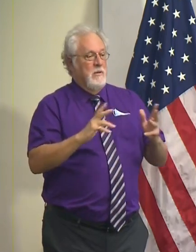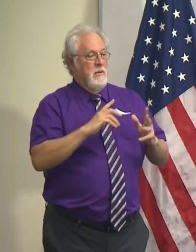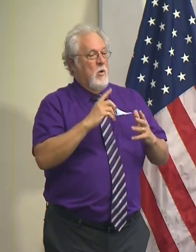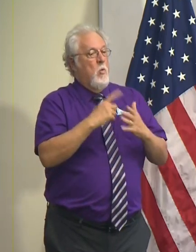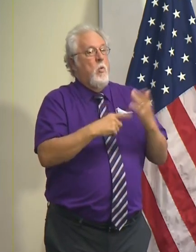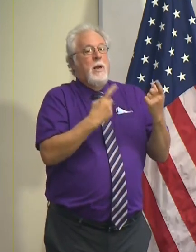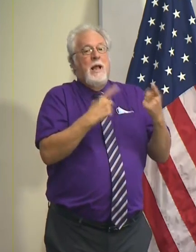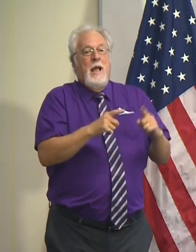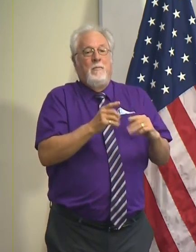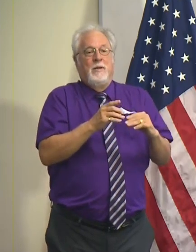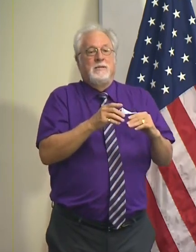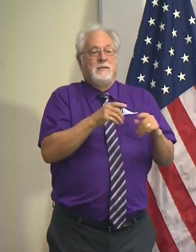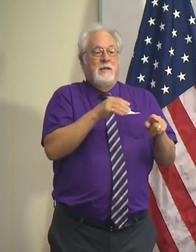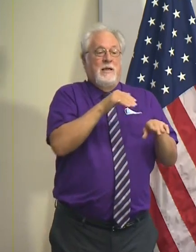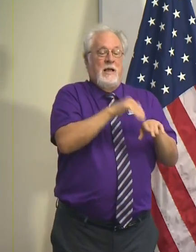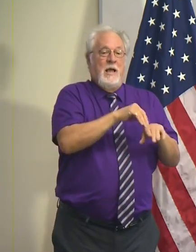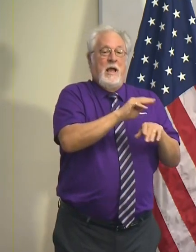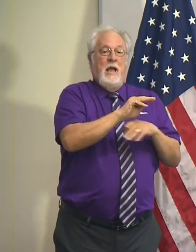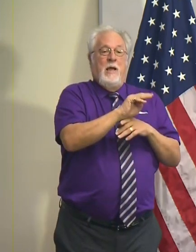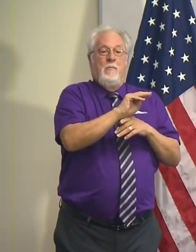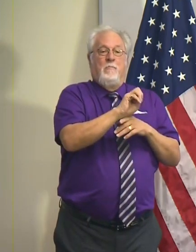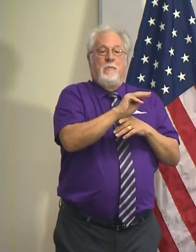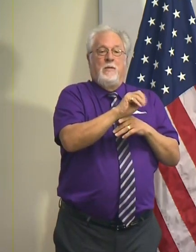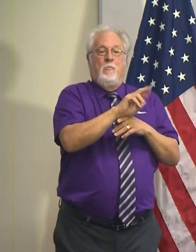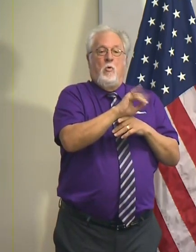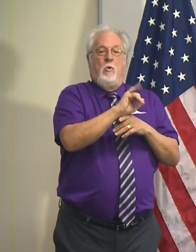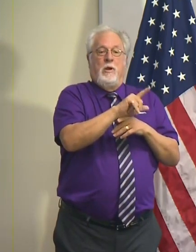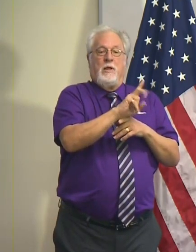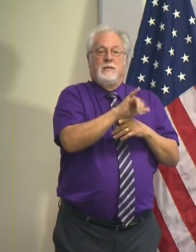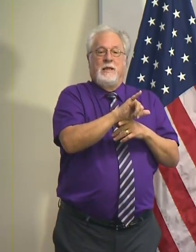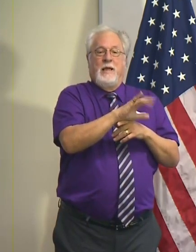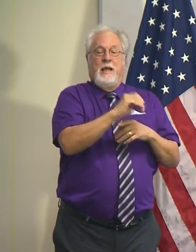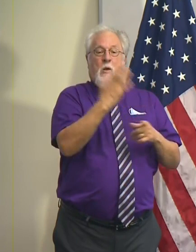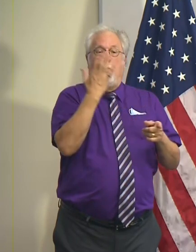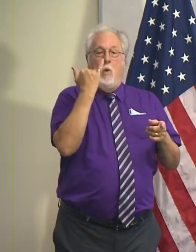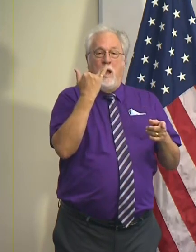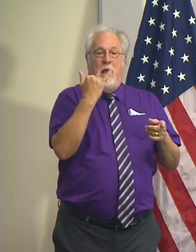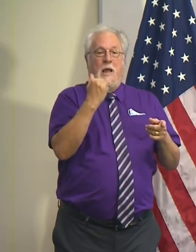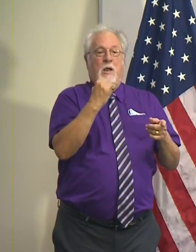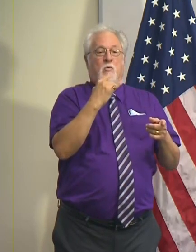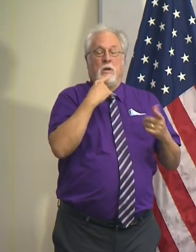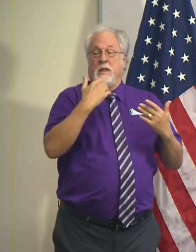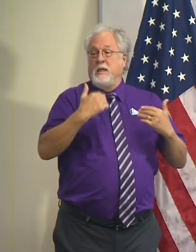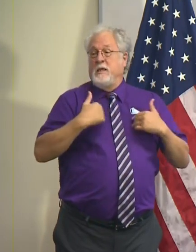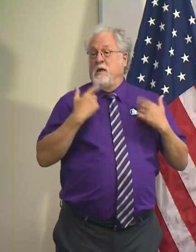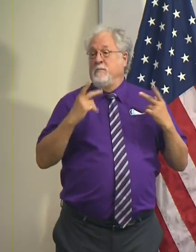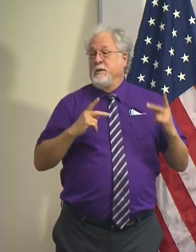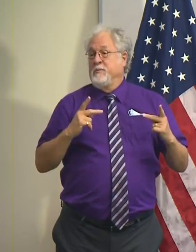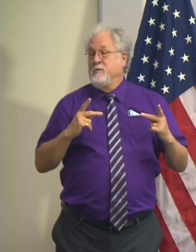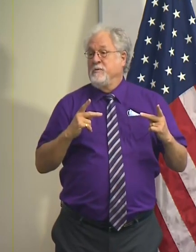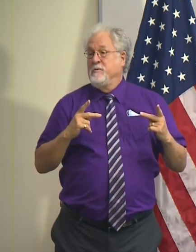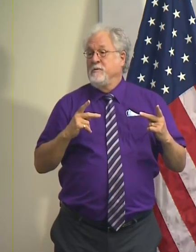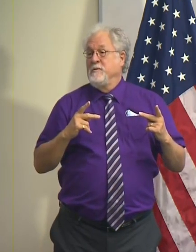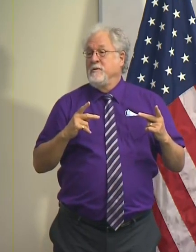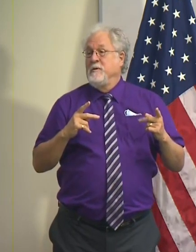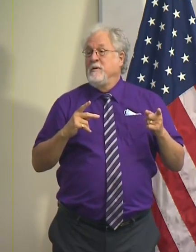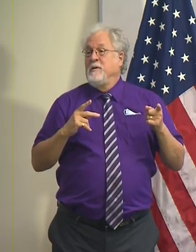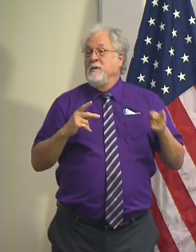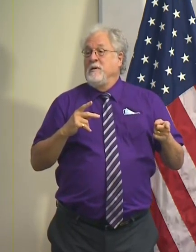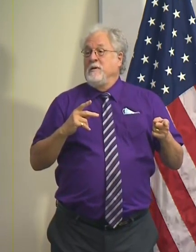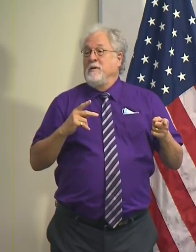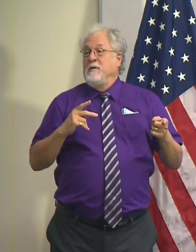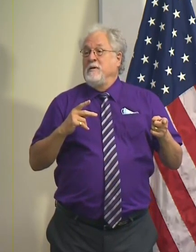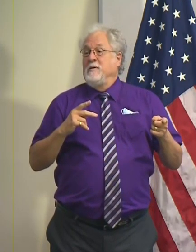about what happened after Memorial Day and why and how it was really young people who